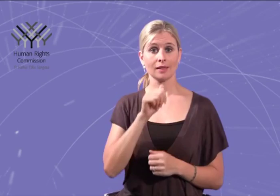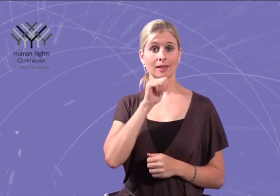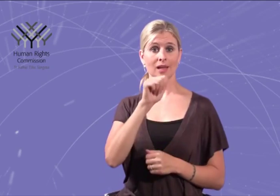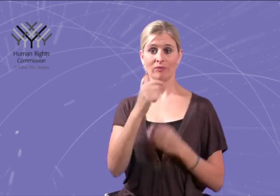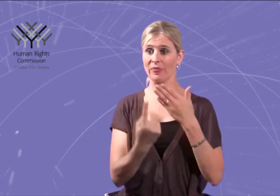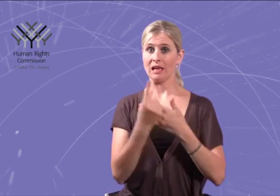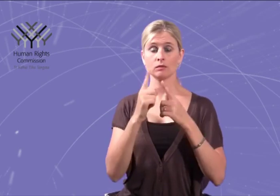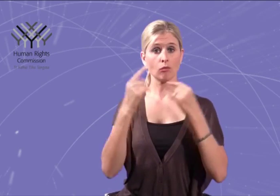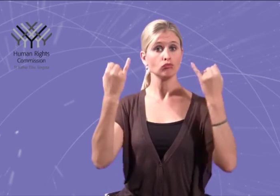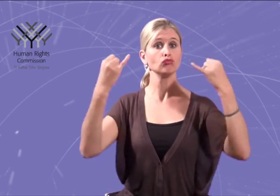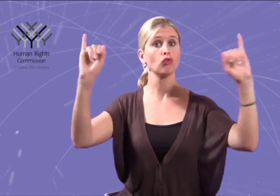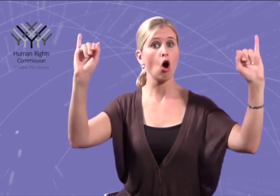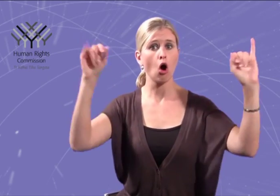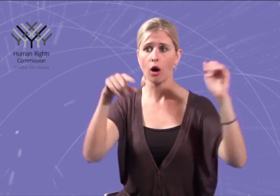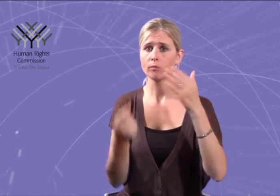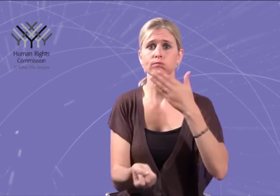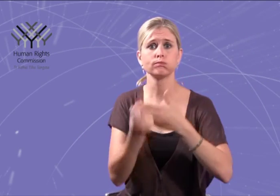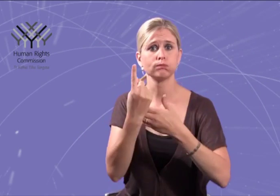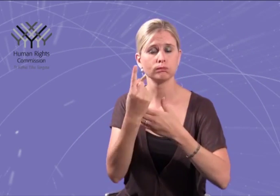making a complaint if something goes wrong,